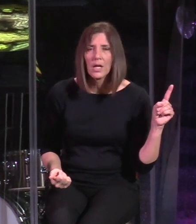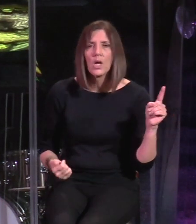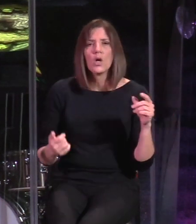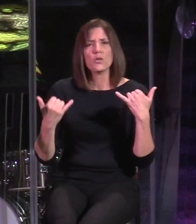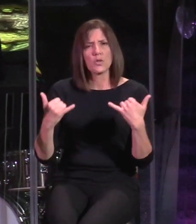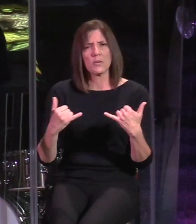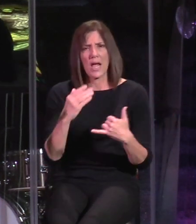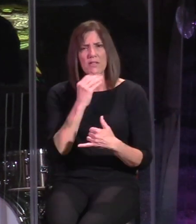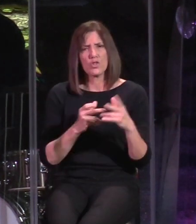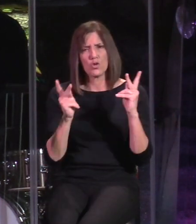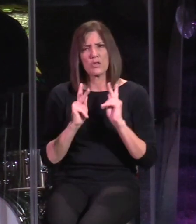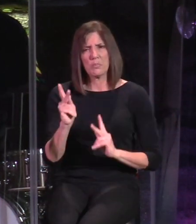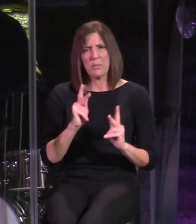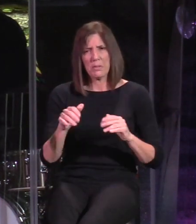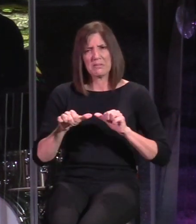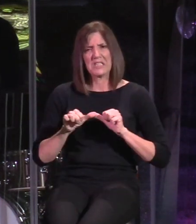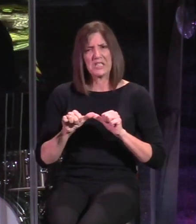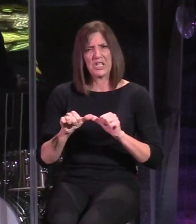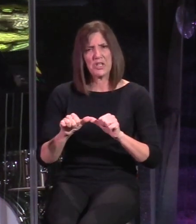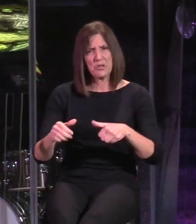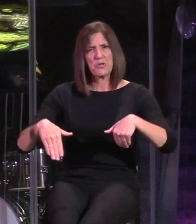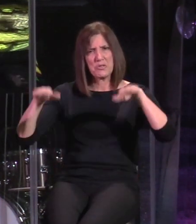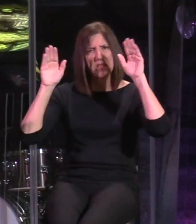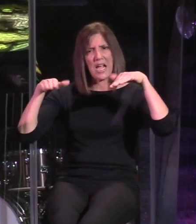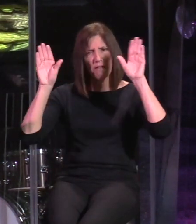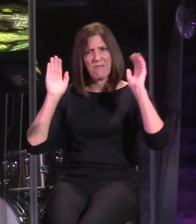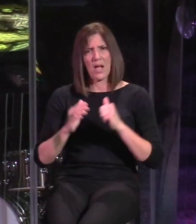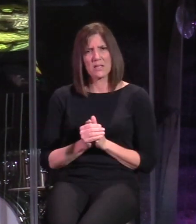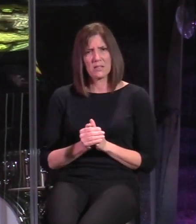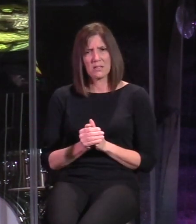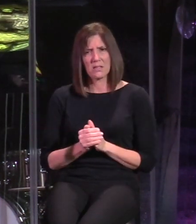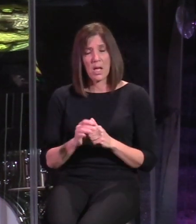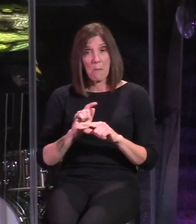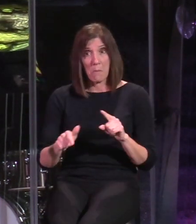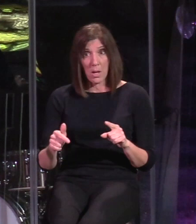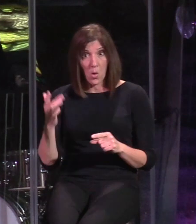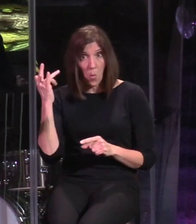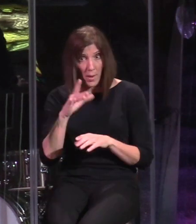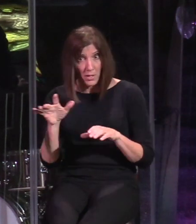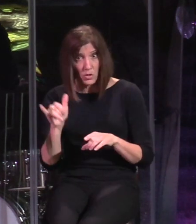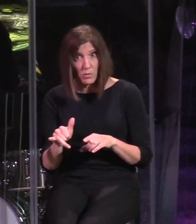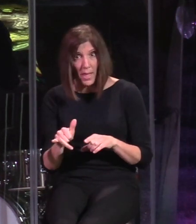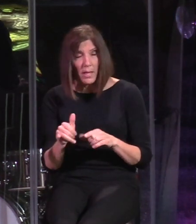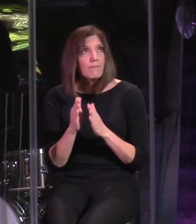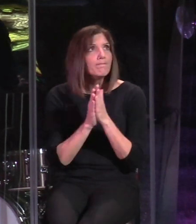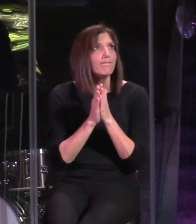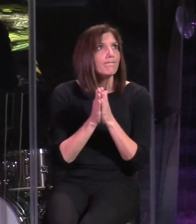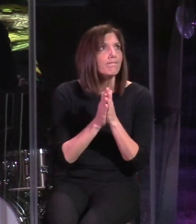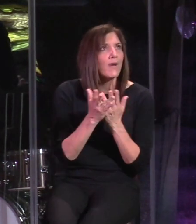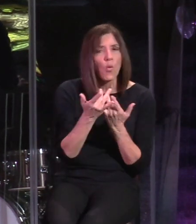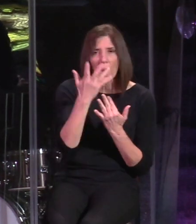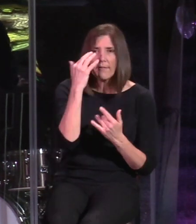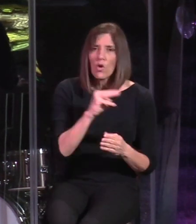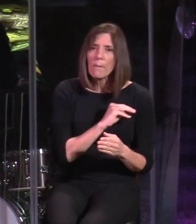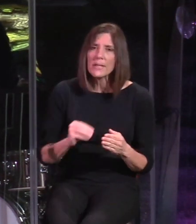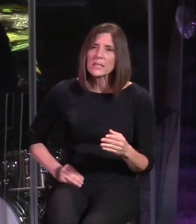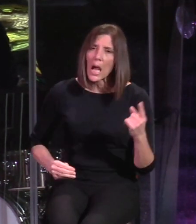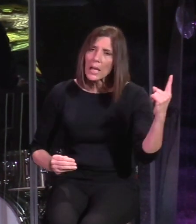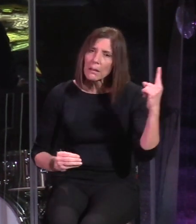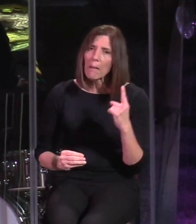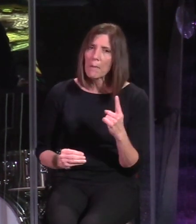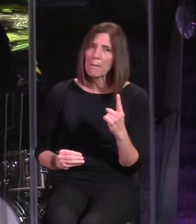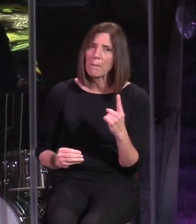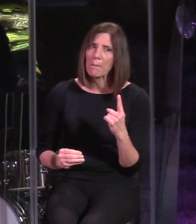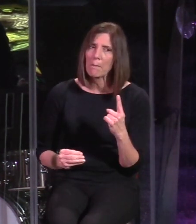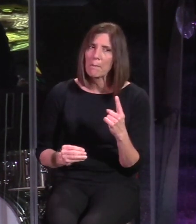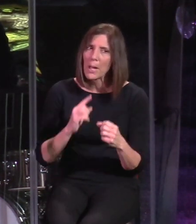sacrifices. But they did so in anticipation of this coming Messiah, the promised anointed one who would